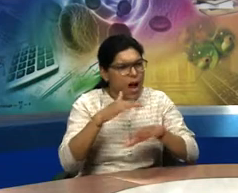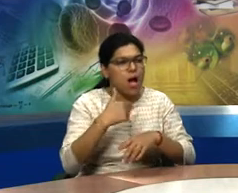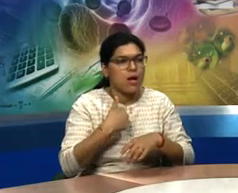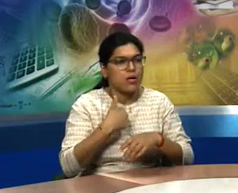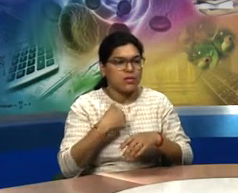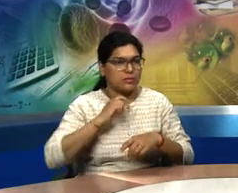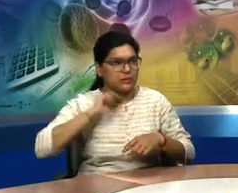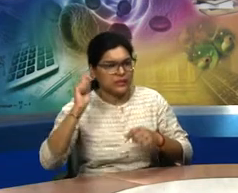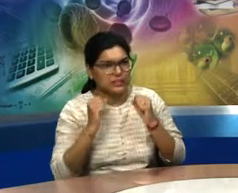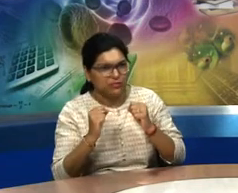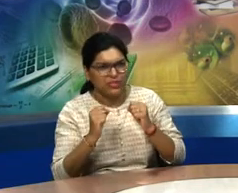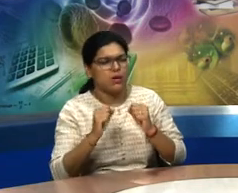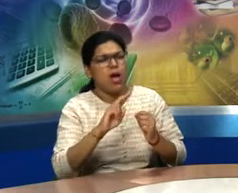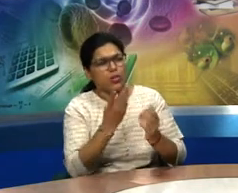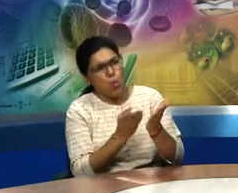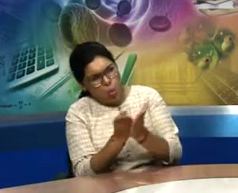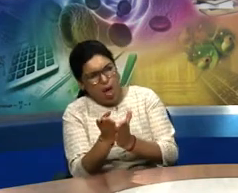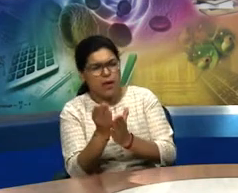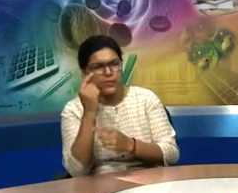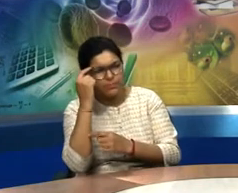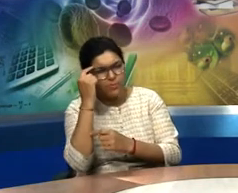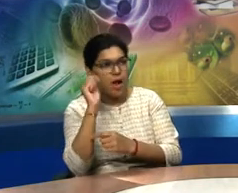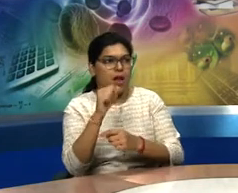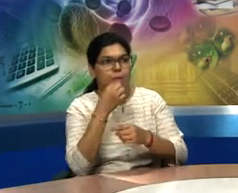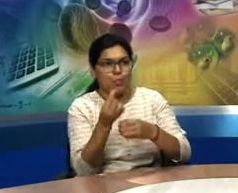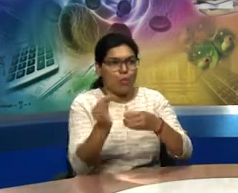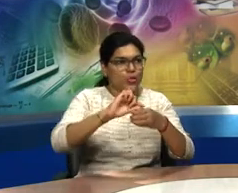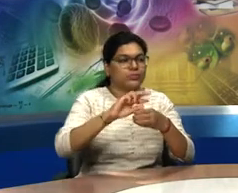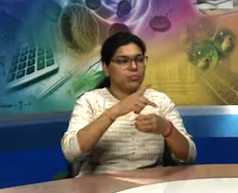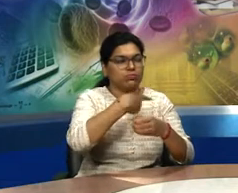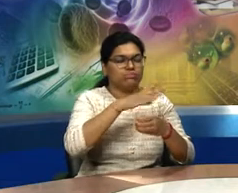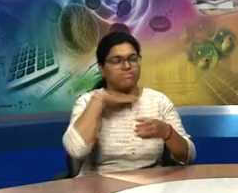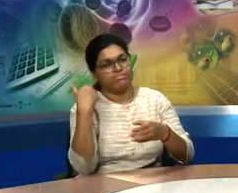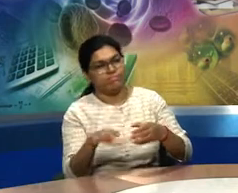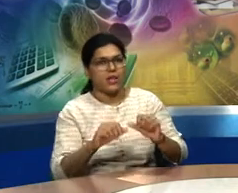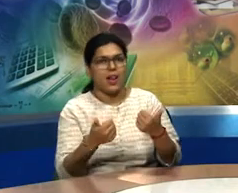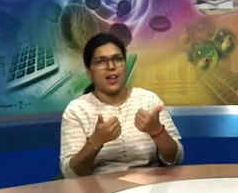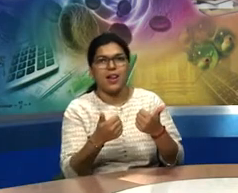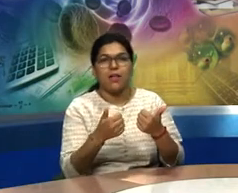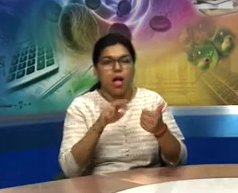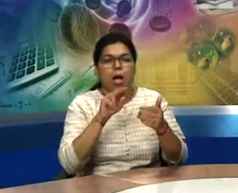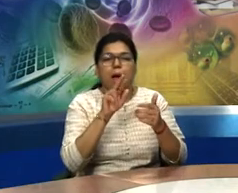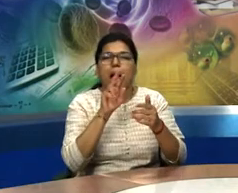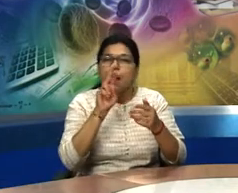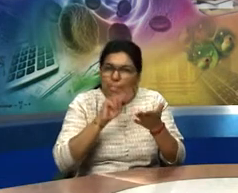So, we both decided that suicide is the best